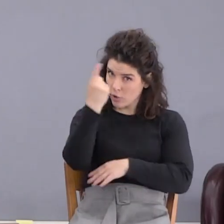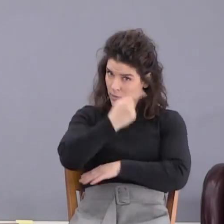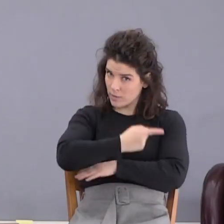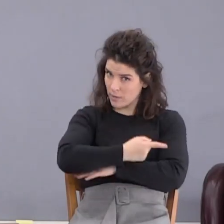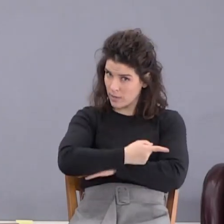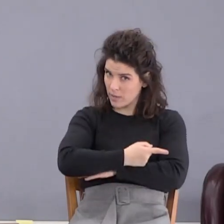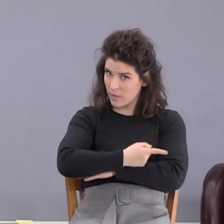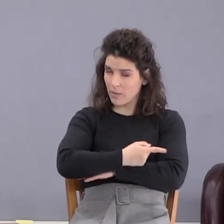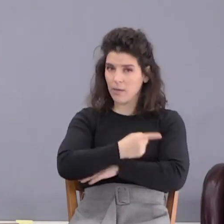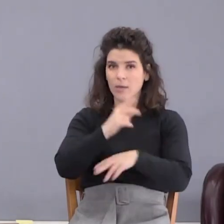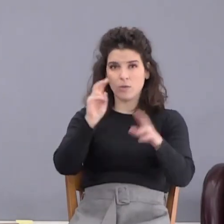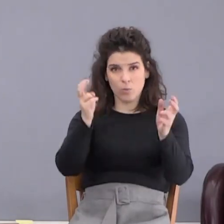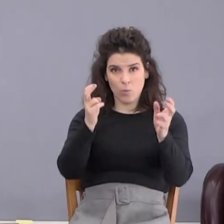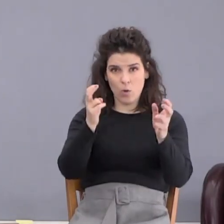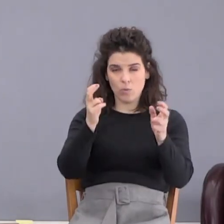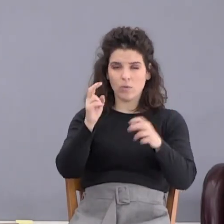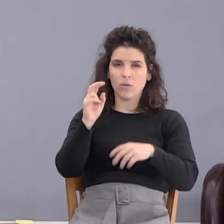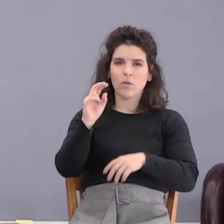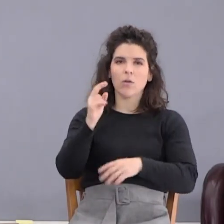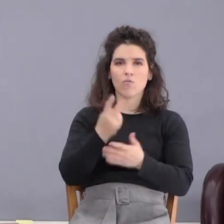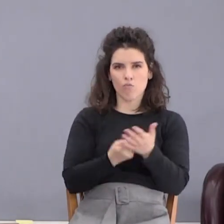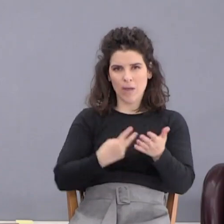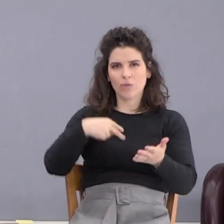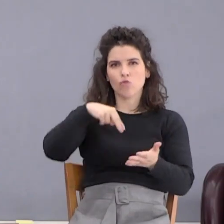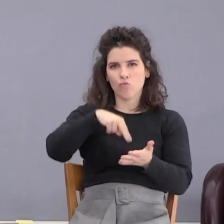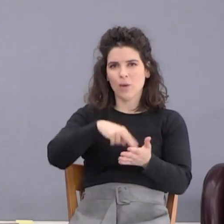day is the, quote, resurrection day.